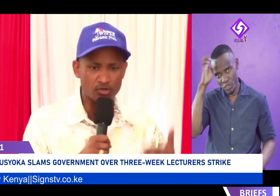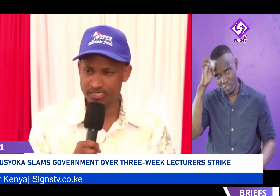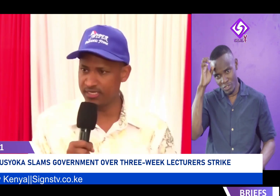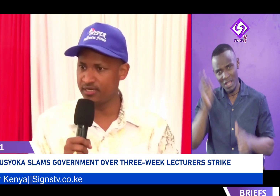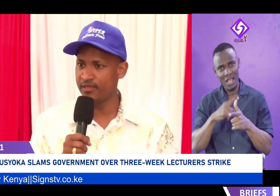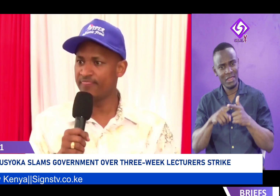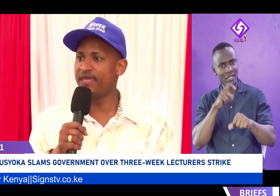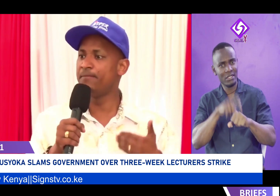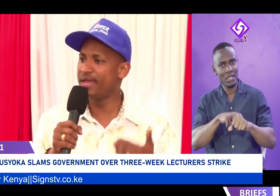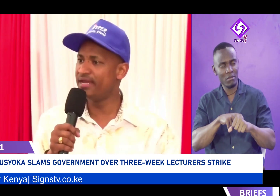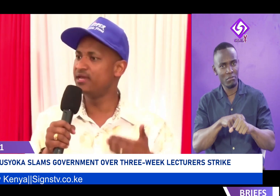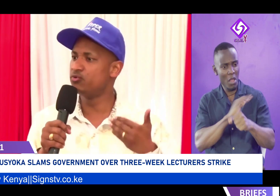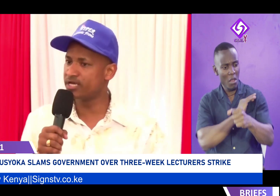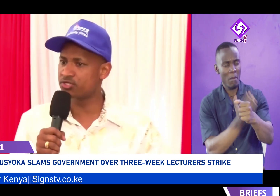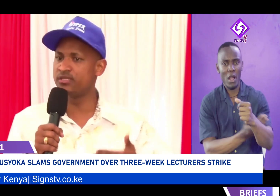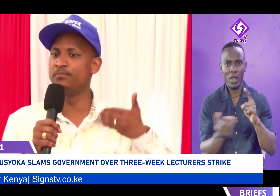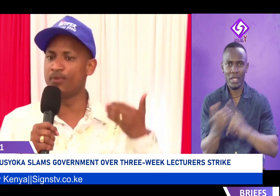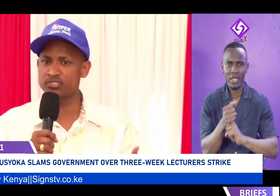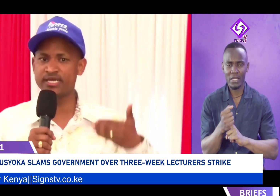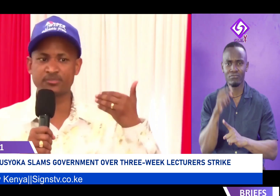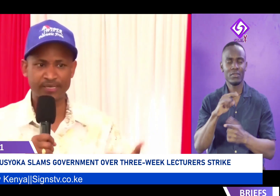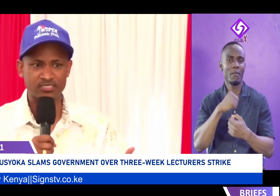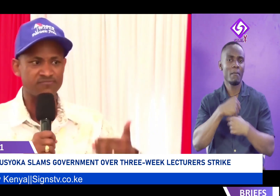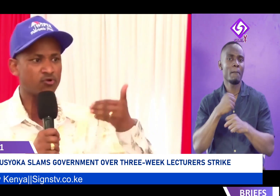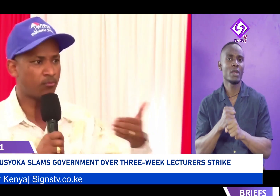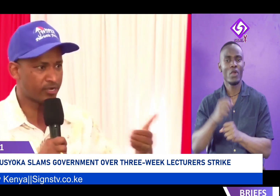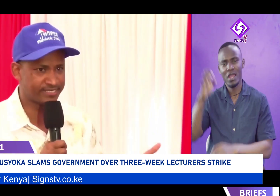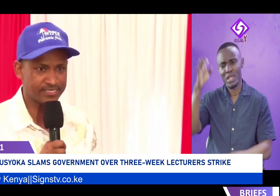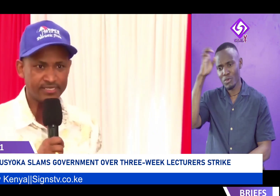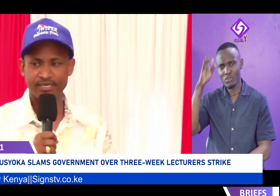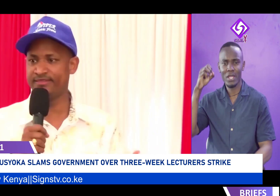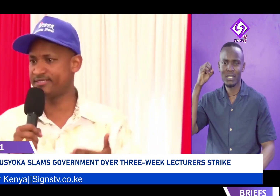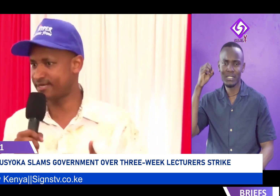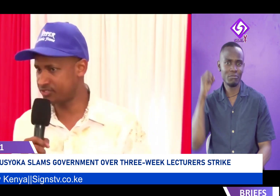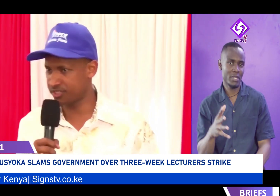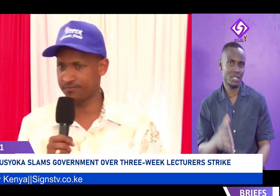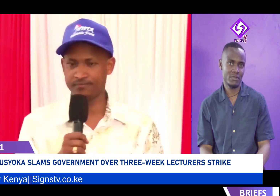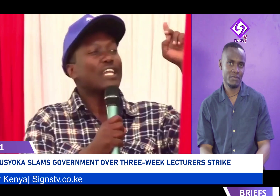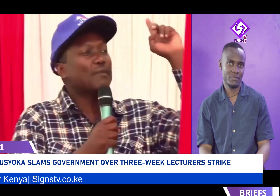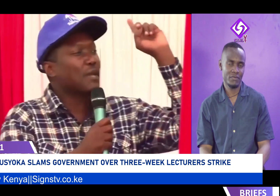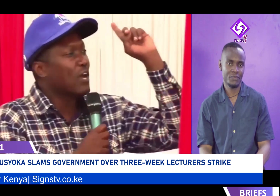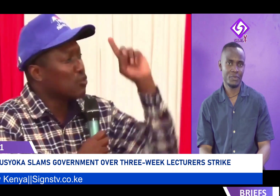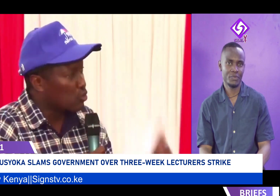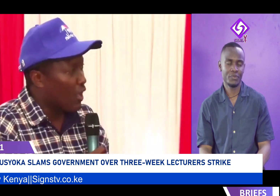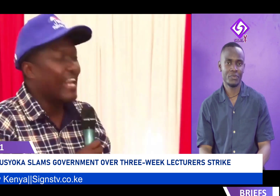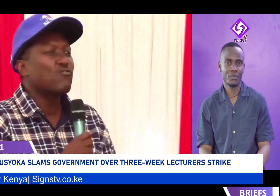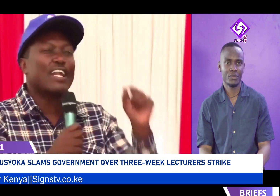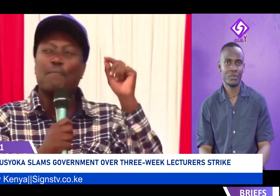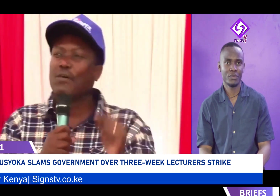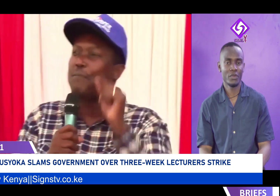got in, they made education the most expensive commodity in this country. William Samoei Ruto alikuwa anapewa